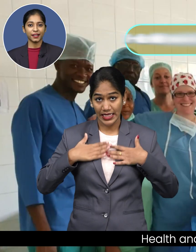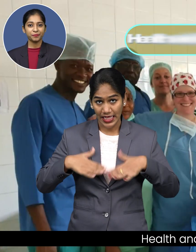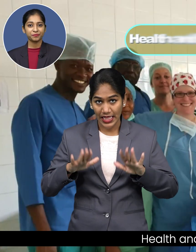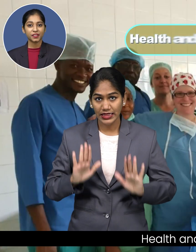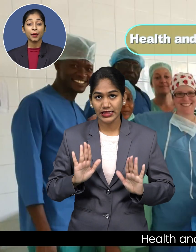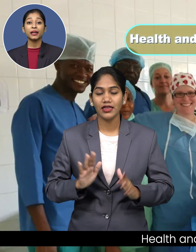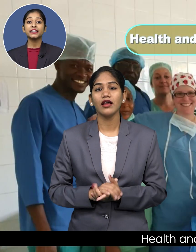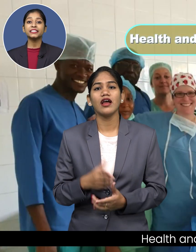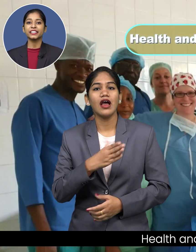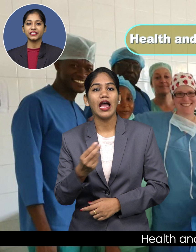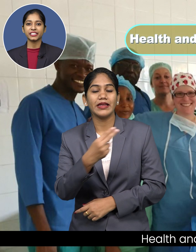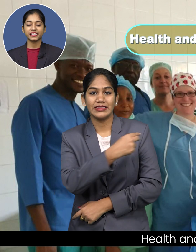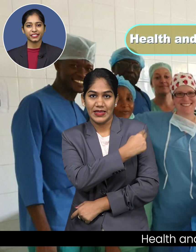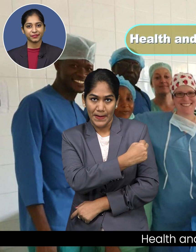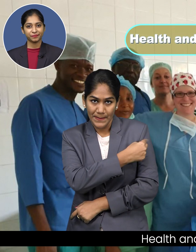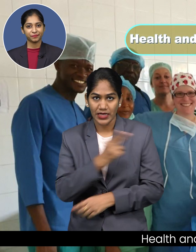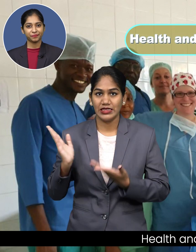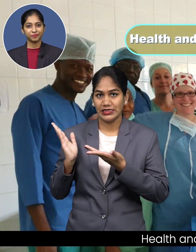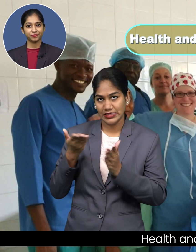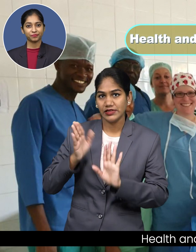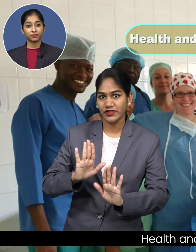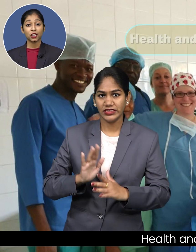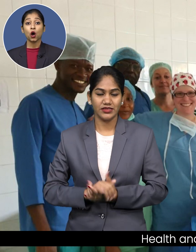Health and medical services.